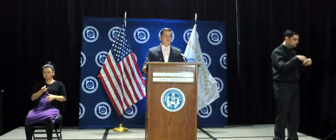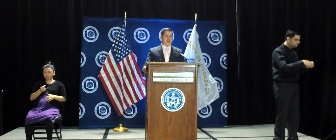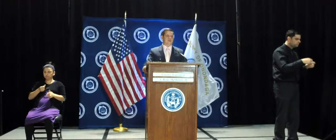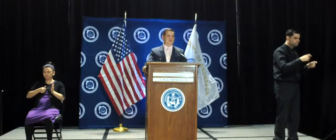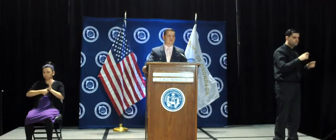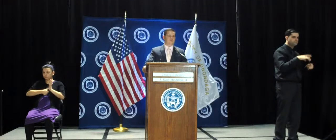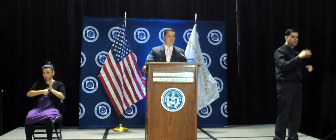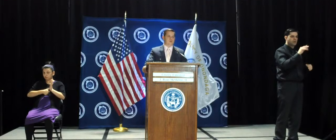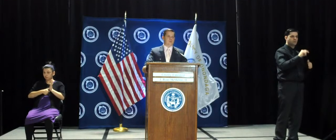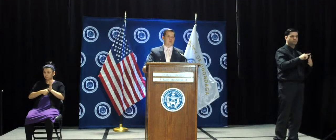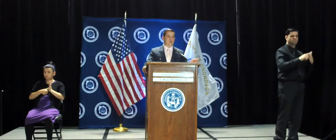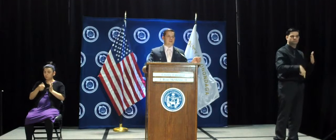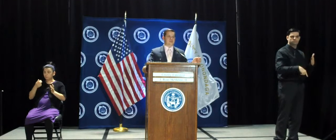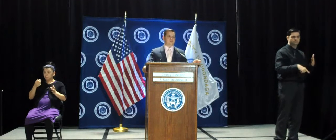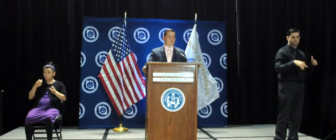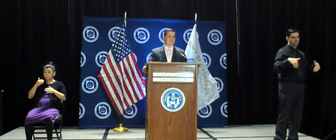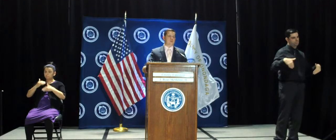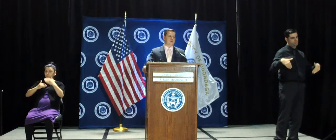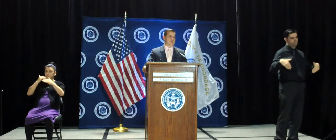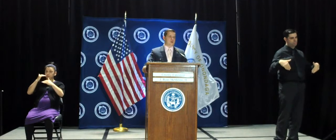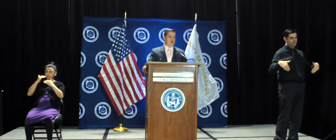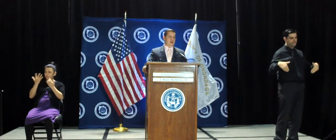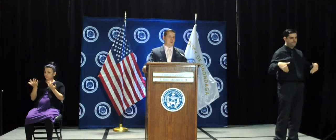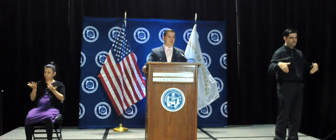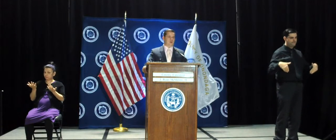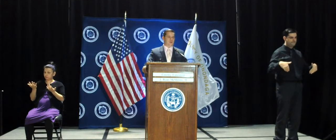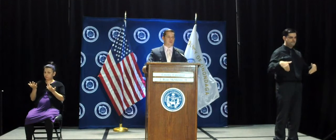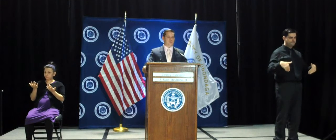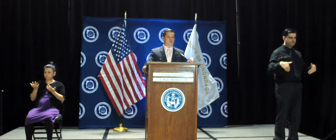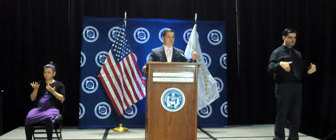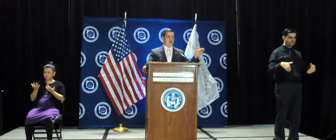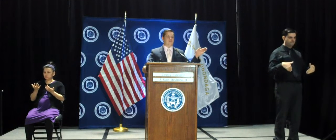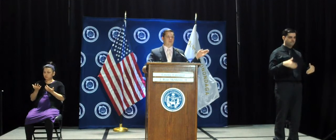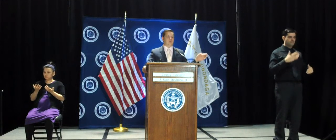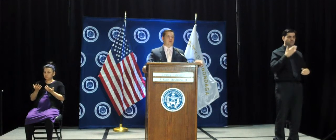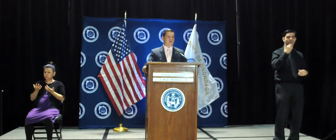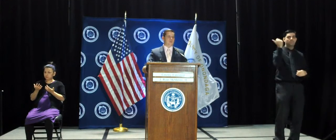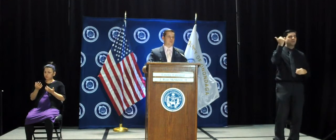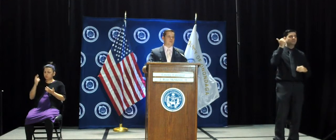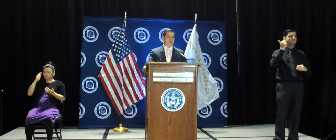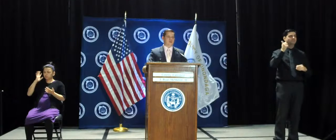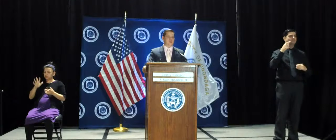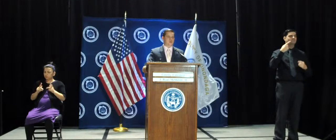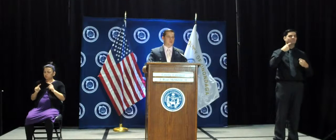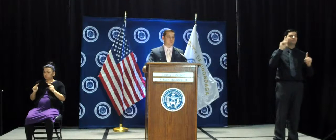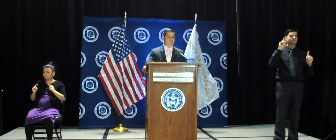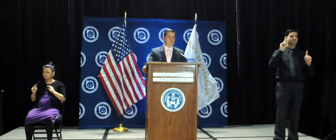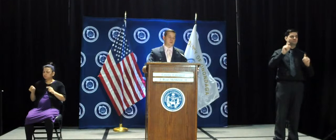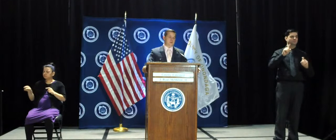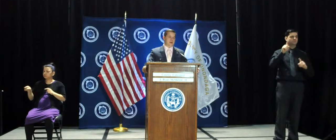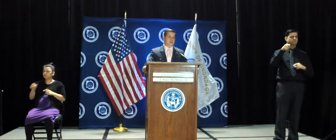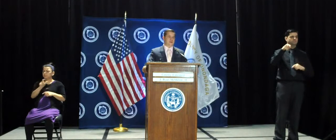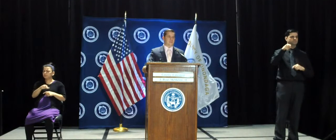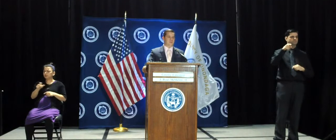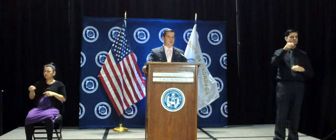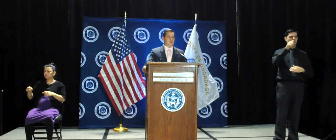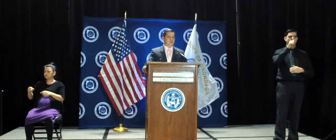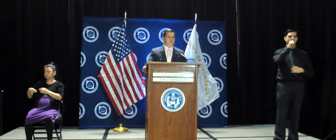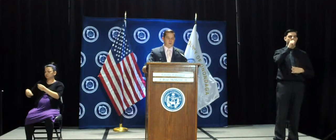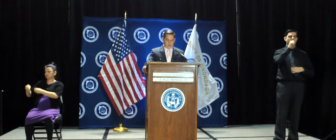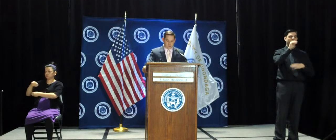most effective for somebody who has symptoms. We know that there were some private market providers in other communities, and they're backed